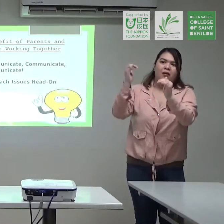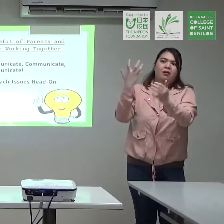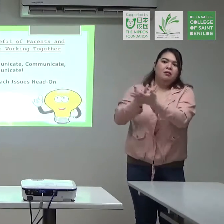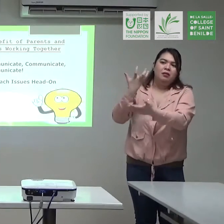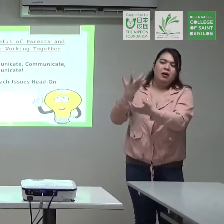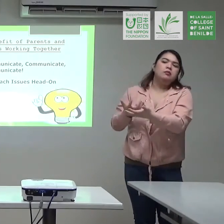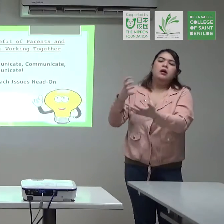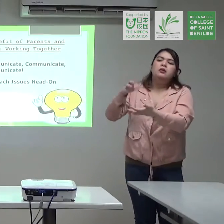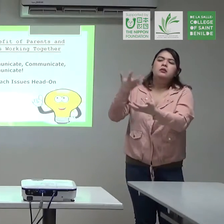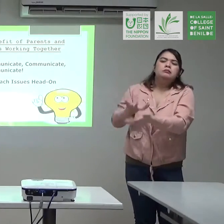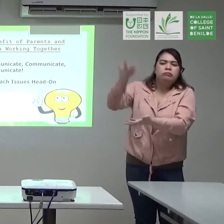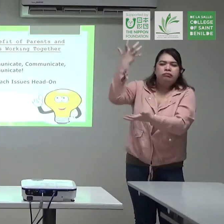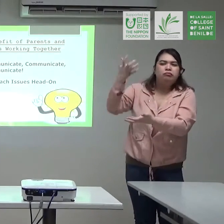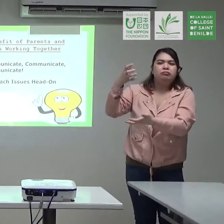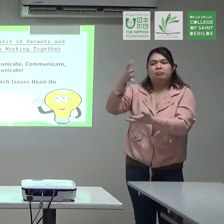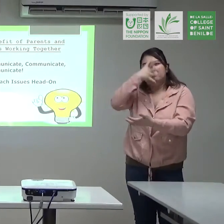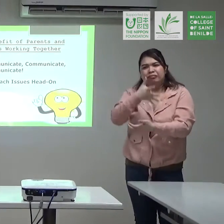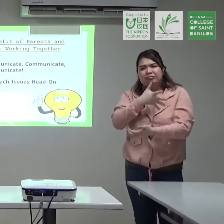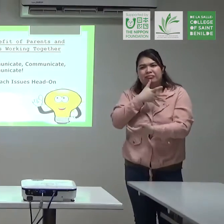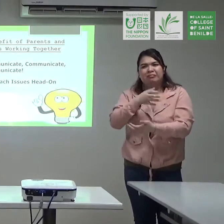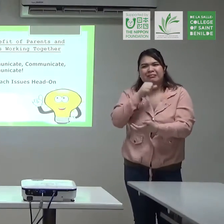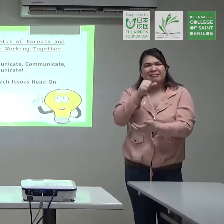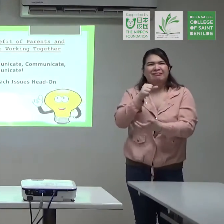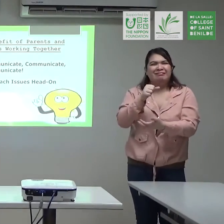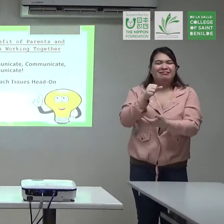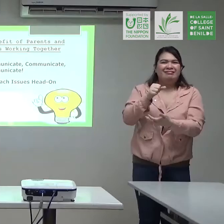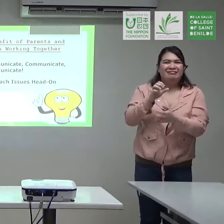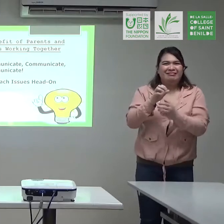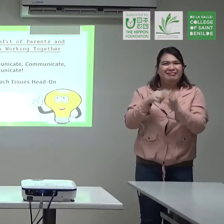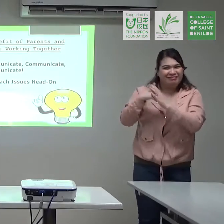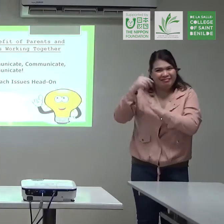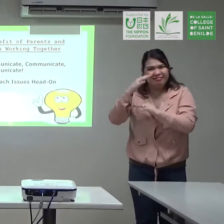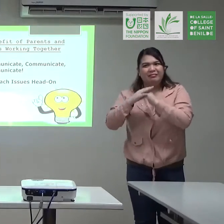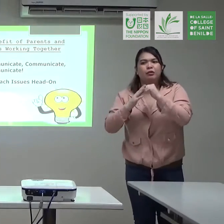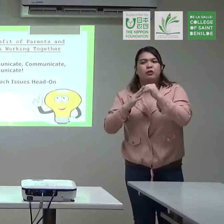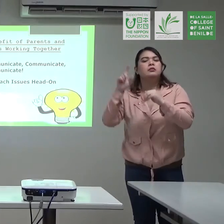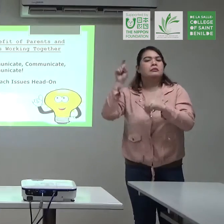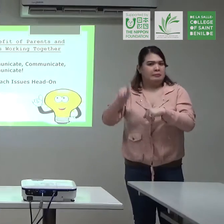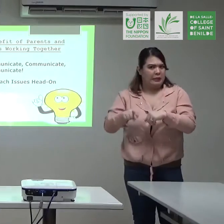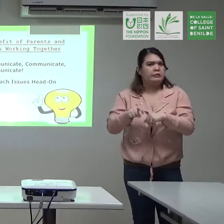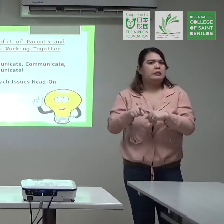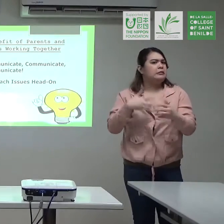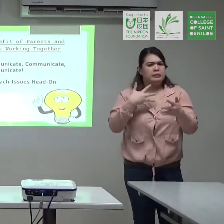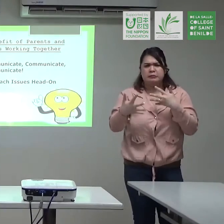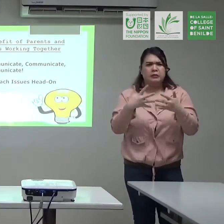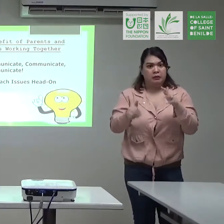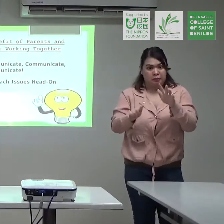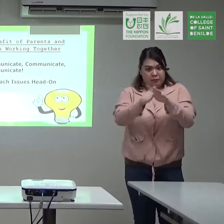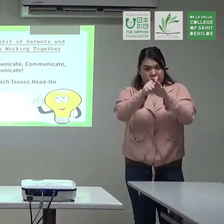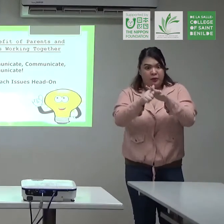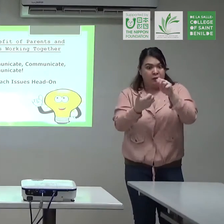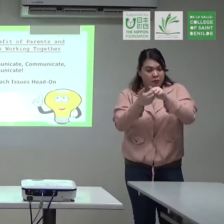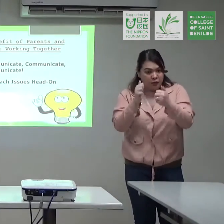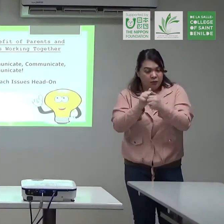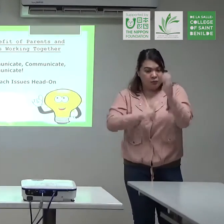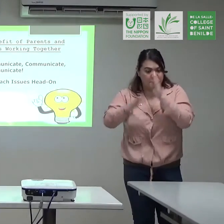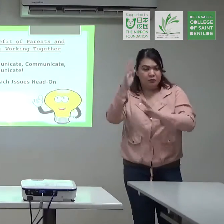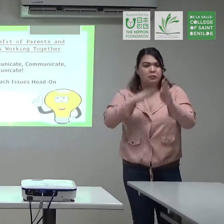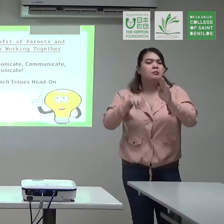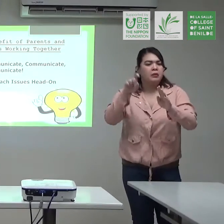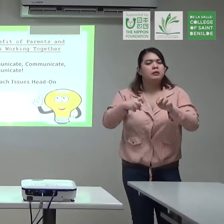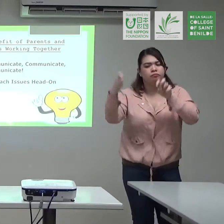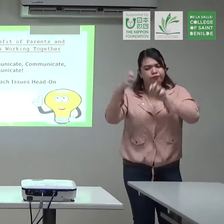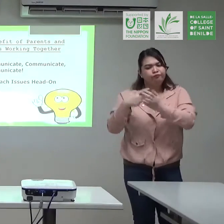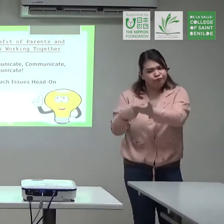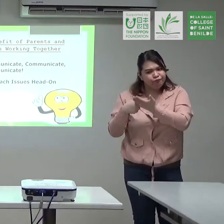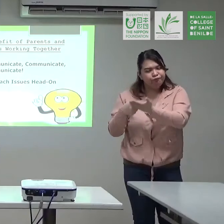yung principal, hindi naman sabi. But there should be, if there are problems and issues, you should discuss